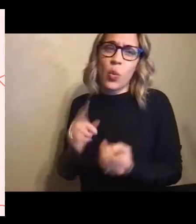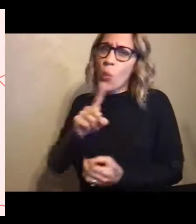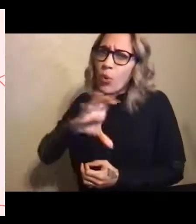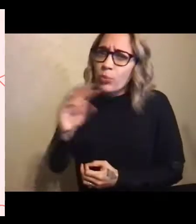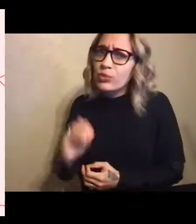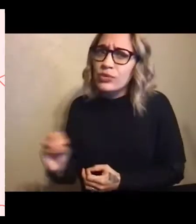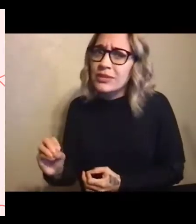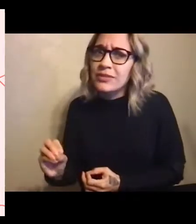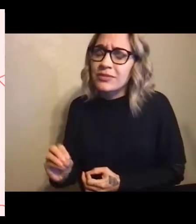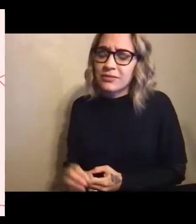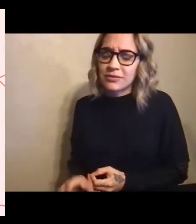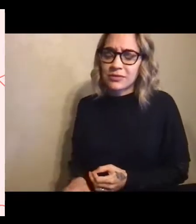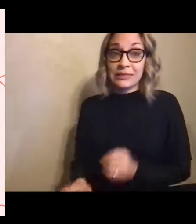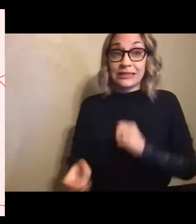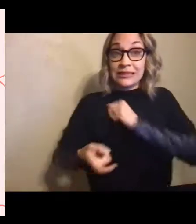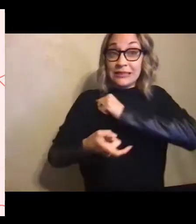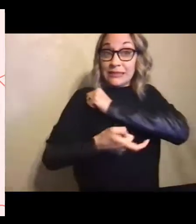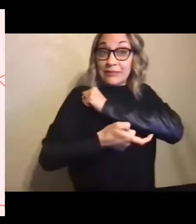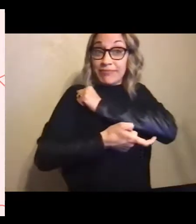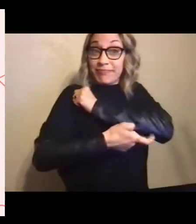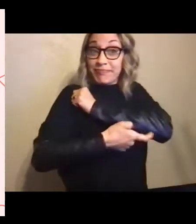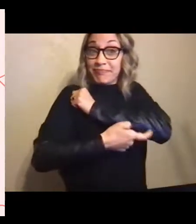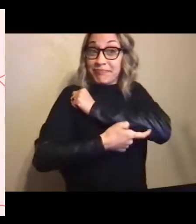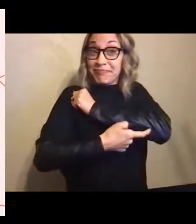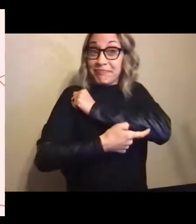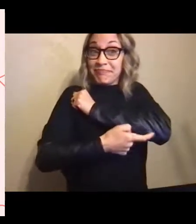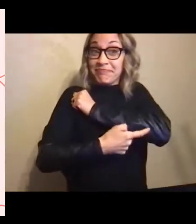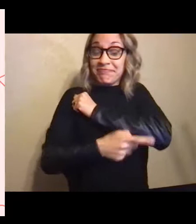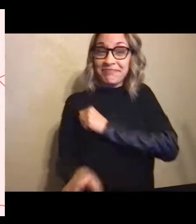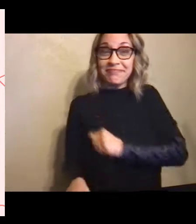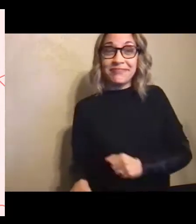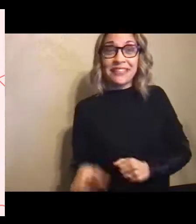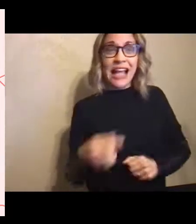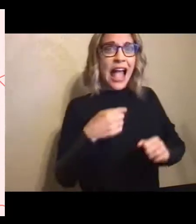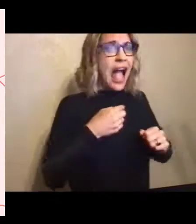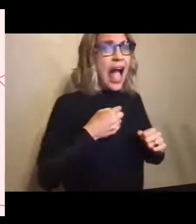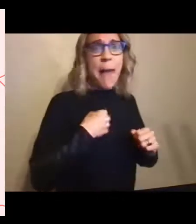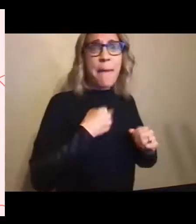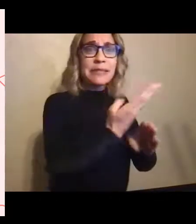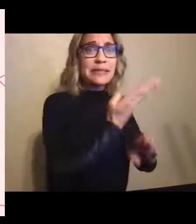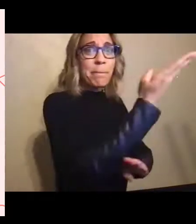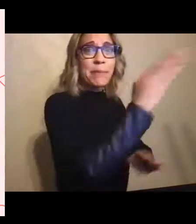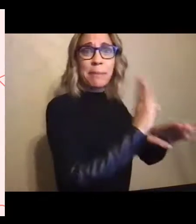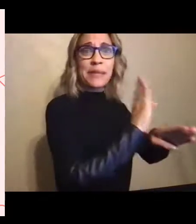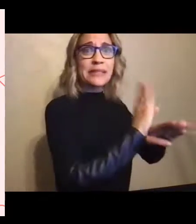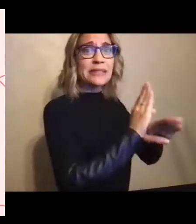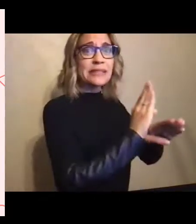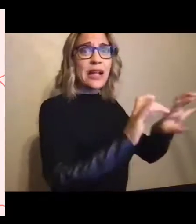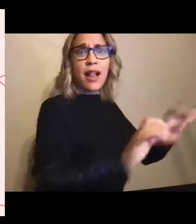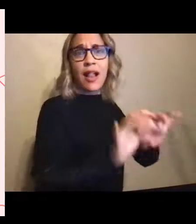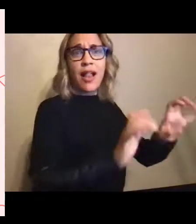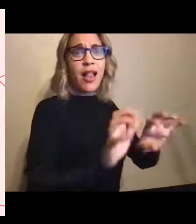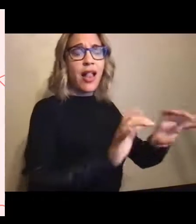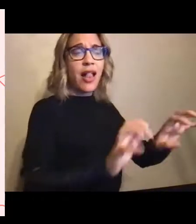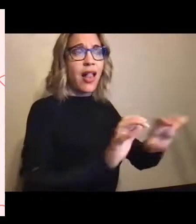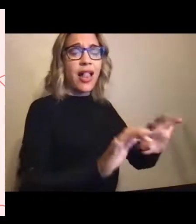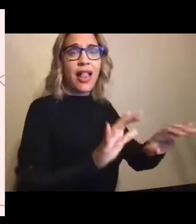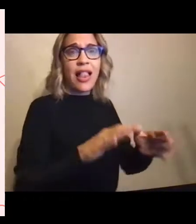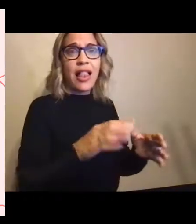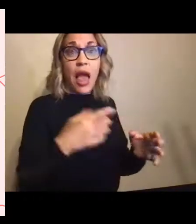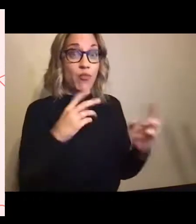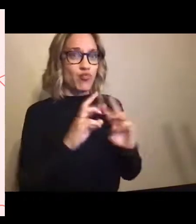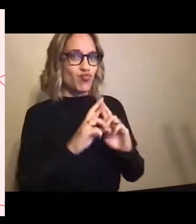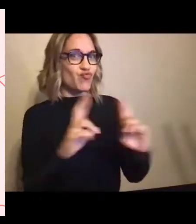family. 100% without any distractions. There might be some temptations, perhaps, you